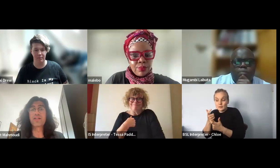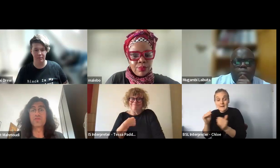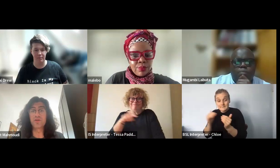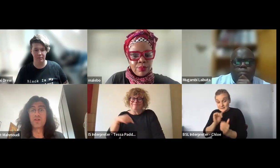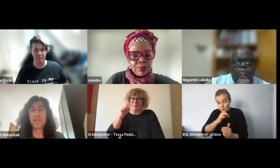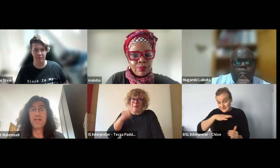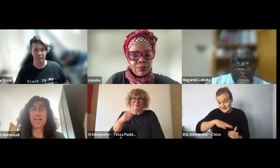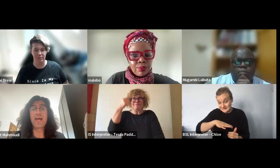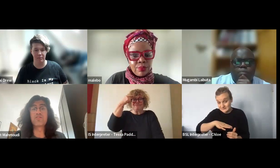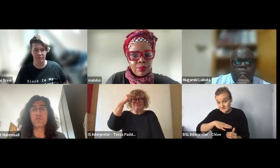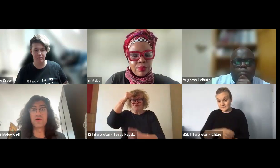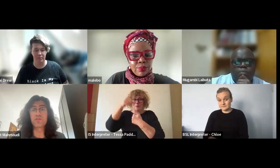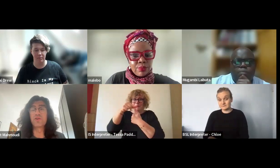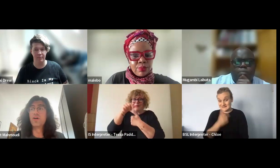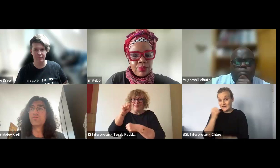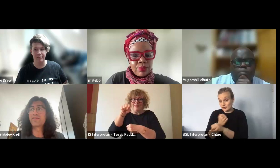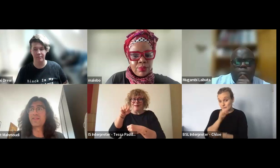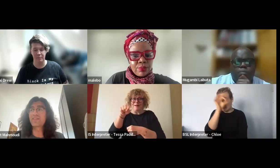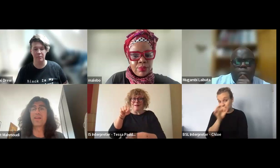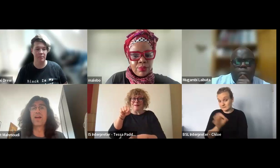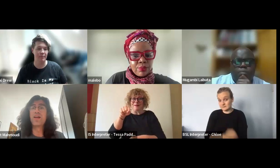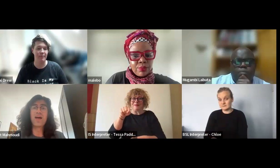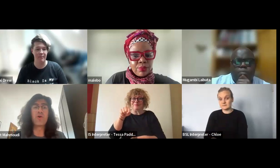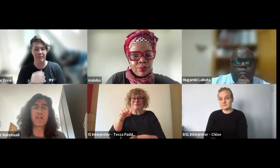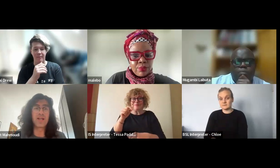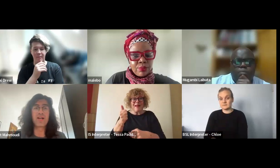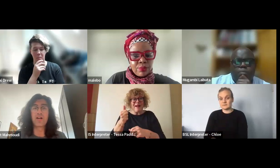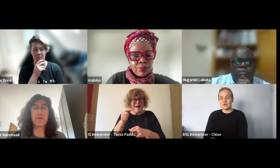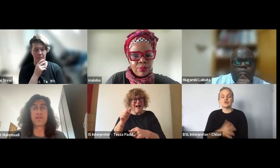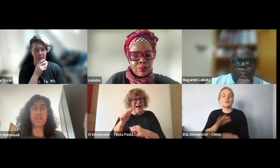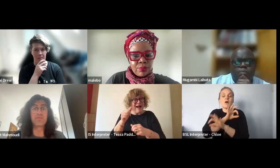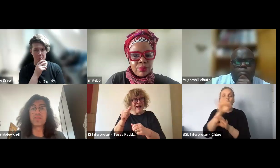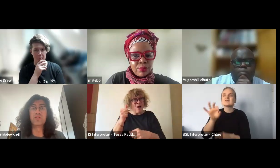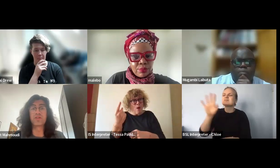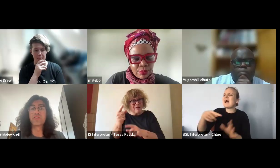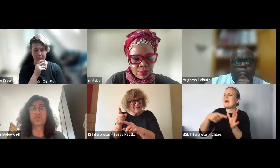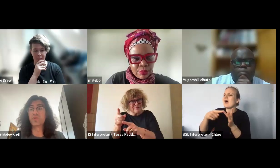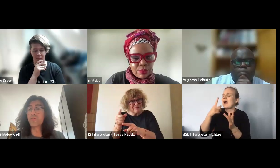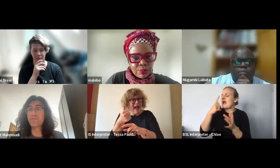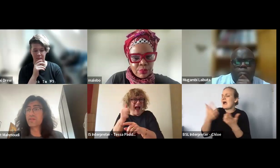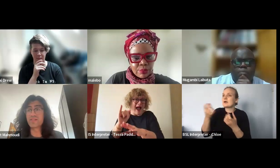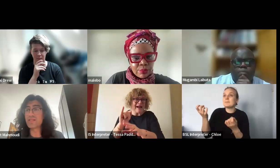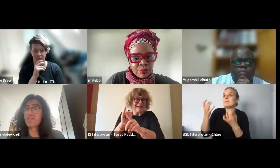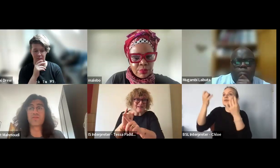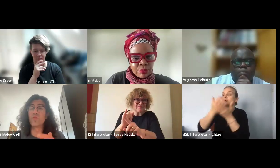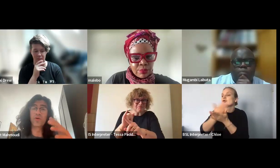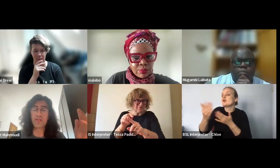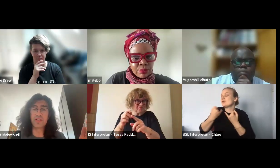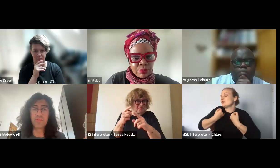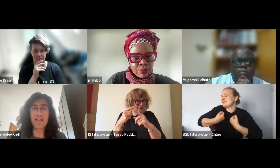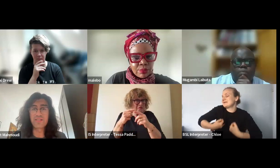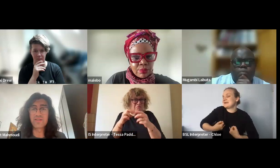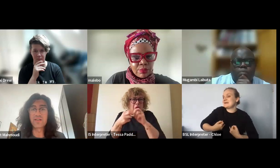that you're trying to solve can do so. So rather than asking, how can AI come in and be the miracle cure for disease,